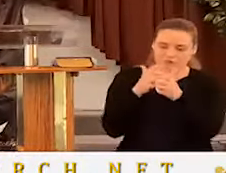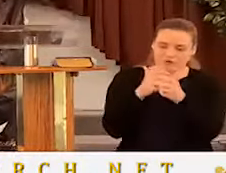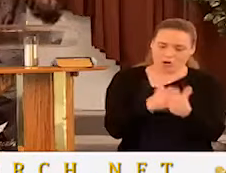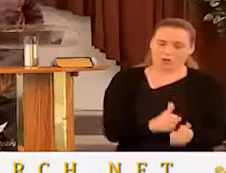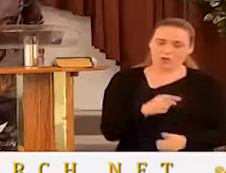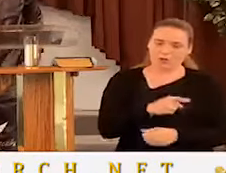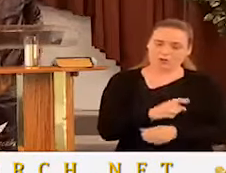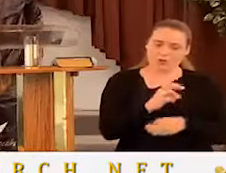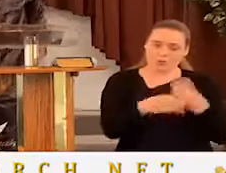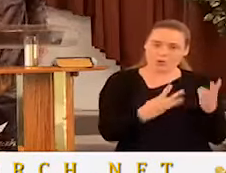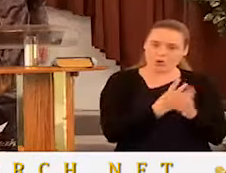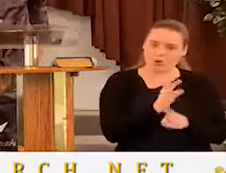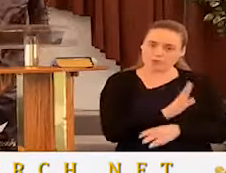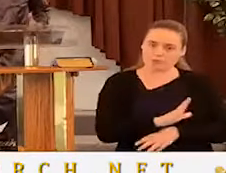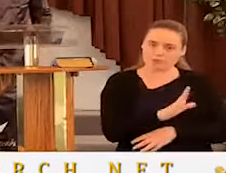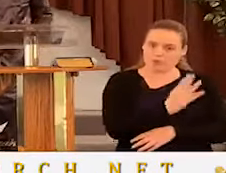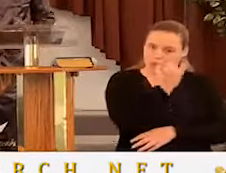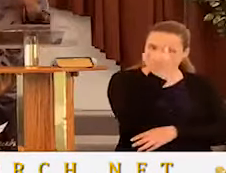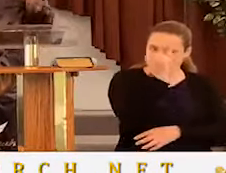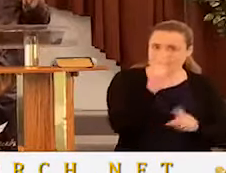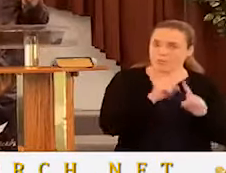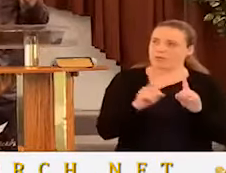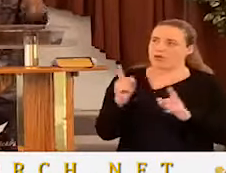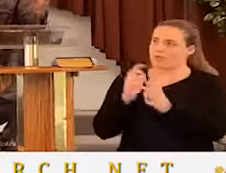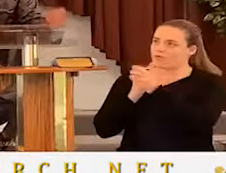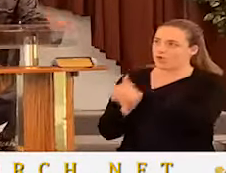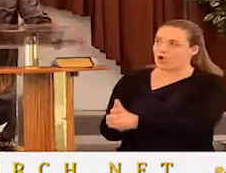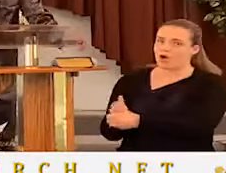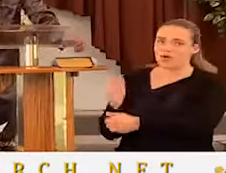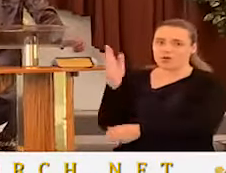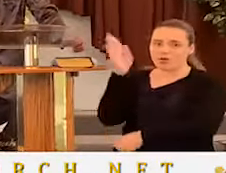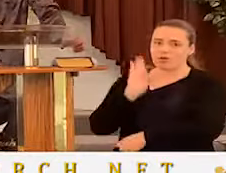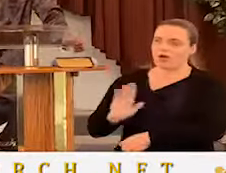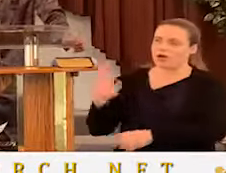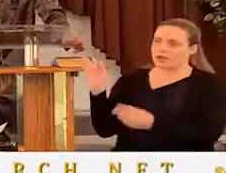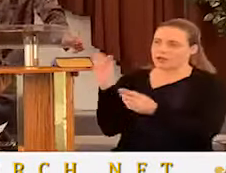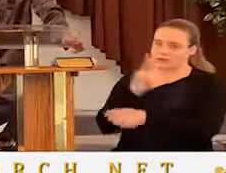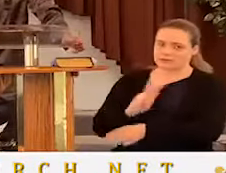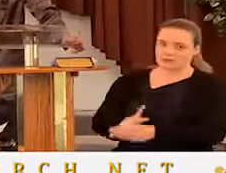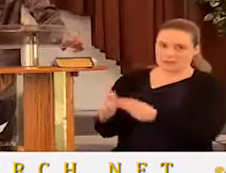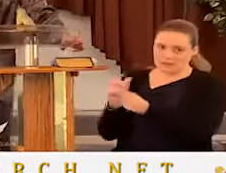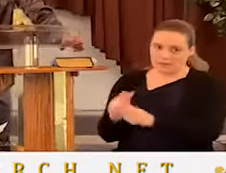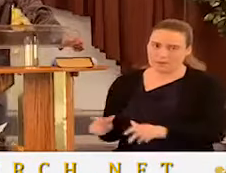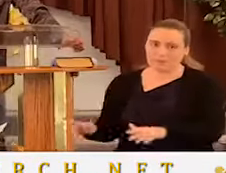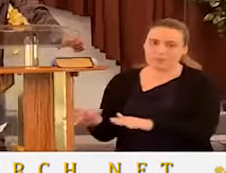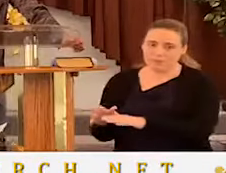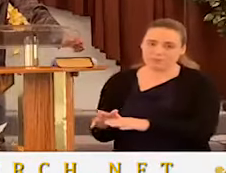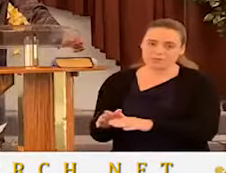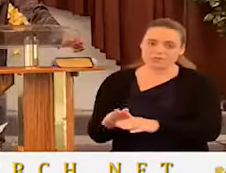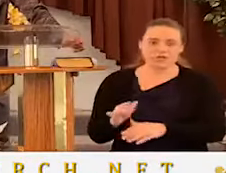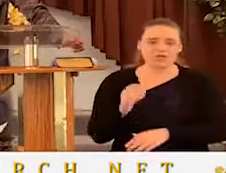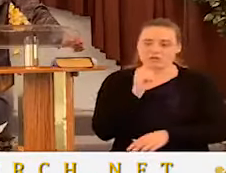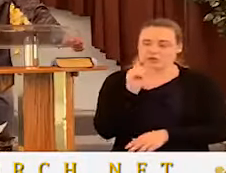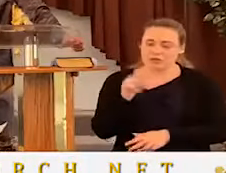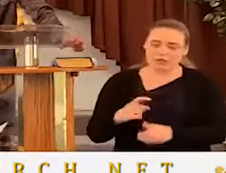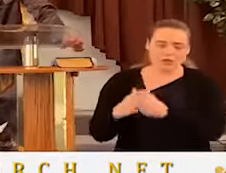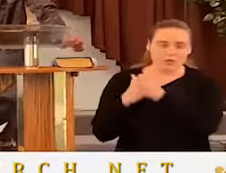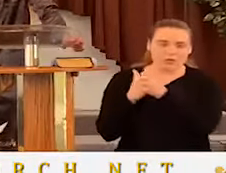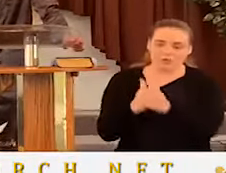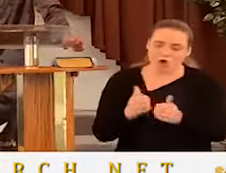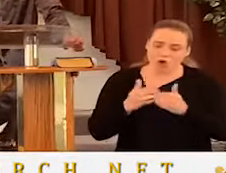the kingdom of God. No longer animal sacrifices as they have been accustomed to or taught